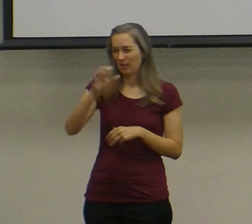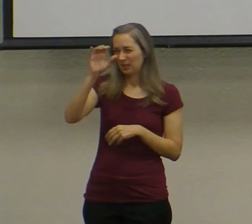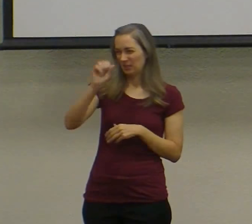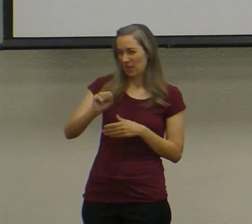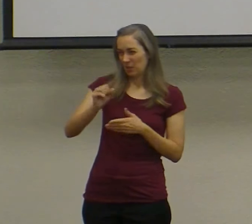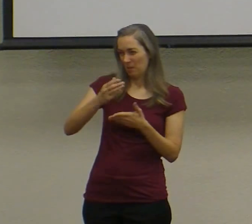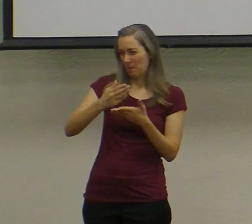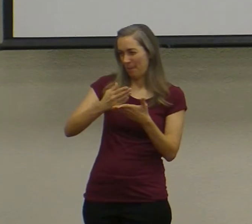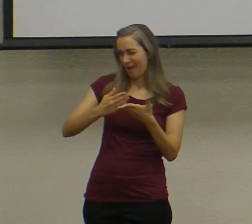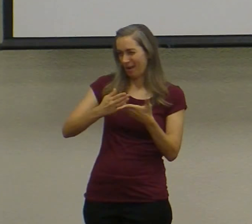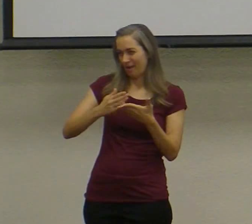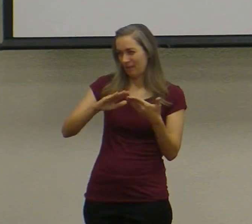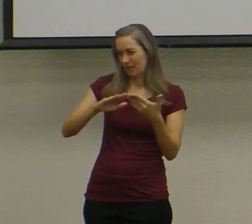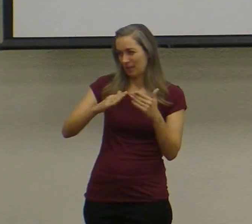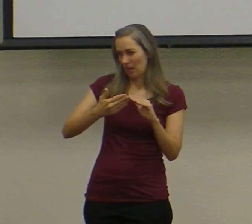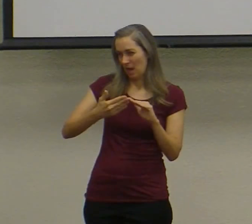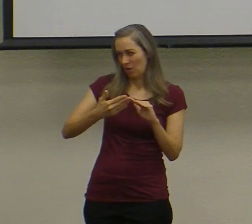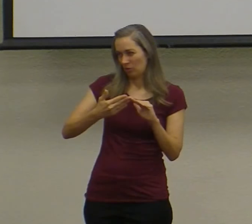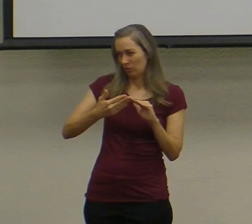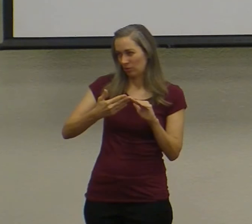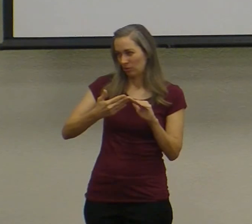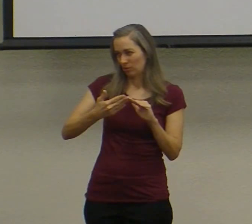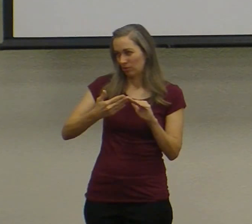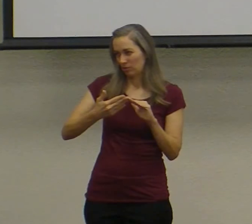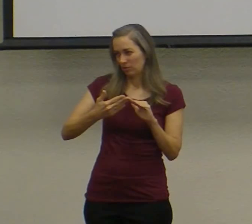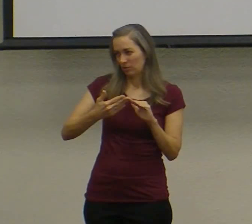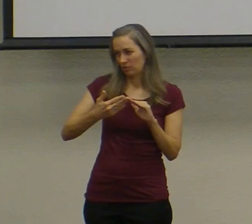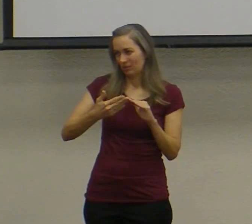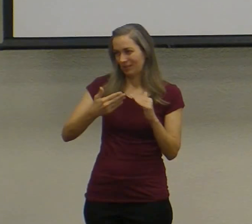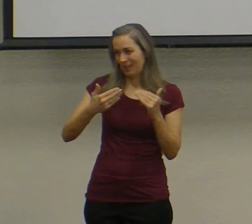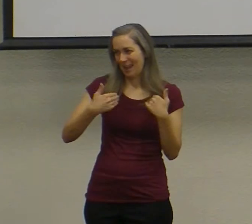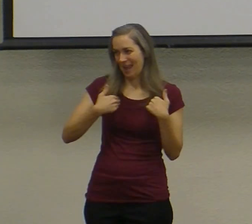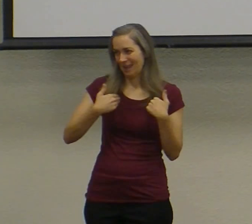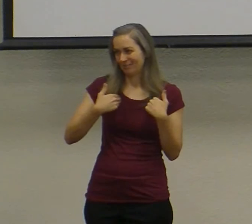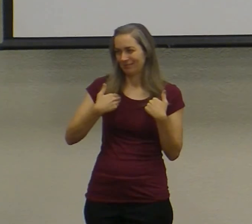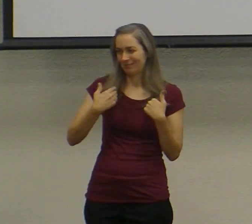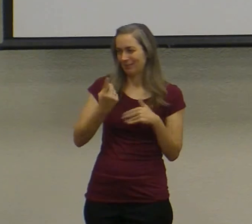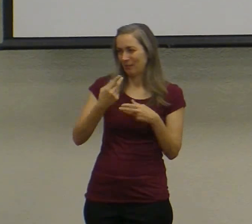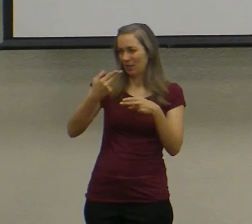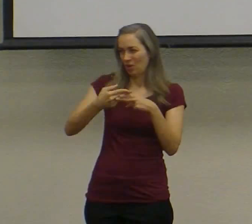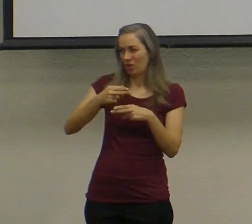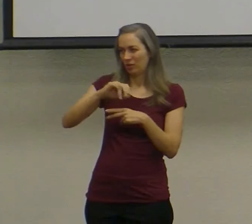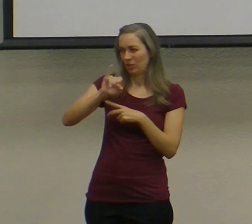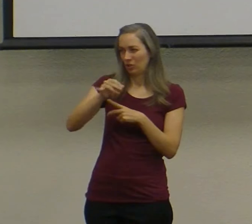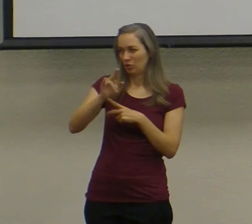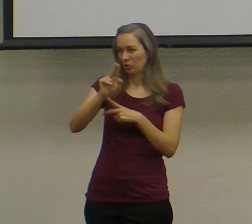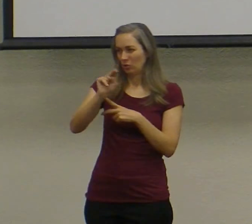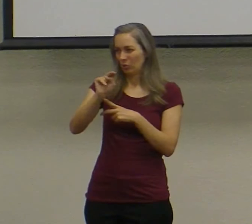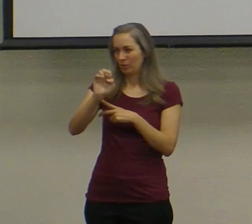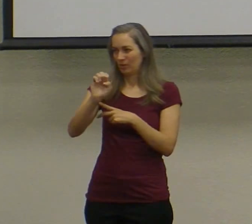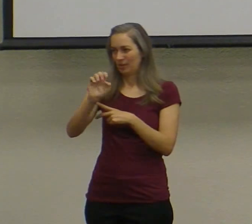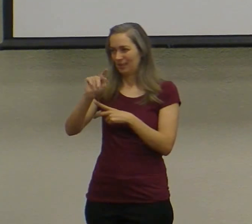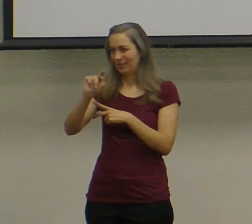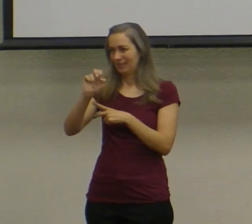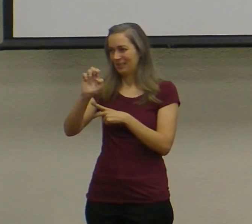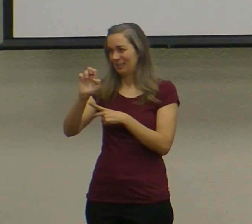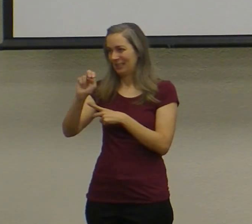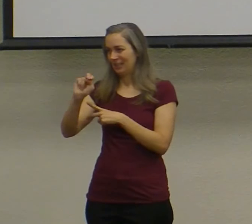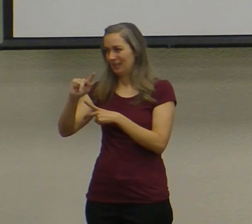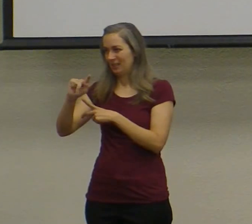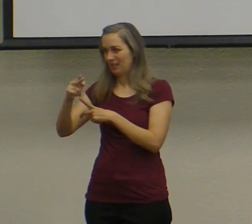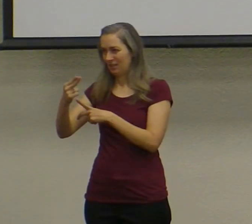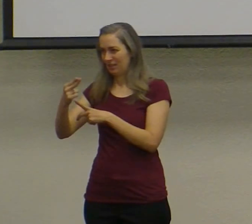and so at Breezy Park, and I went there as well on Juneteenth, and just built relationships with the